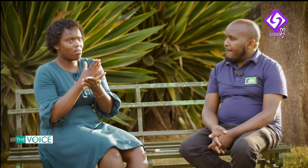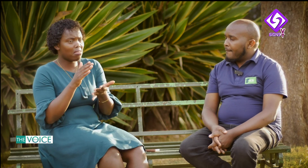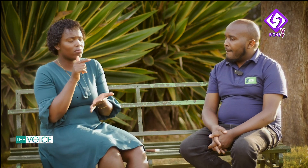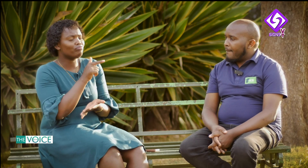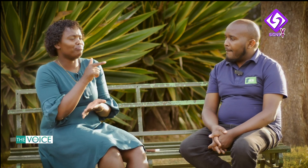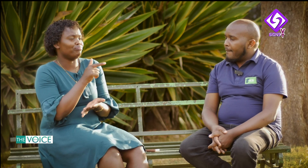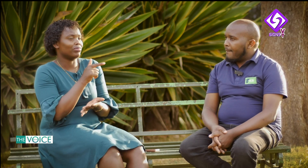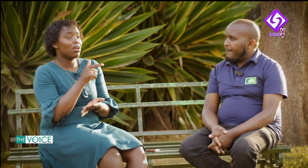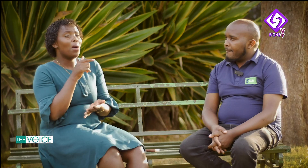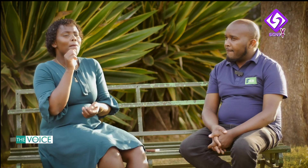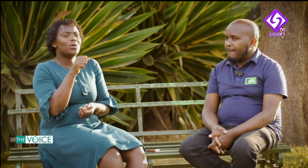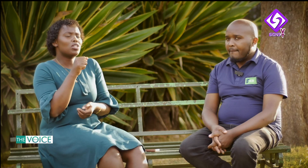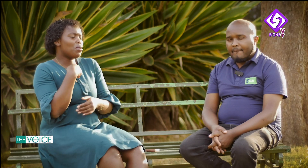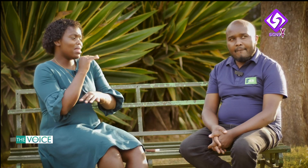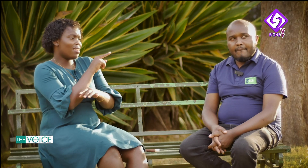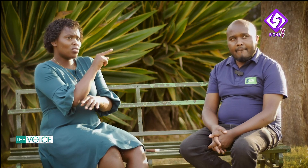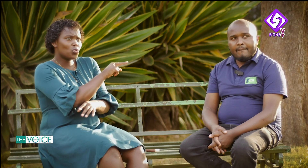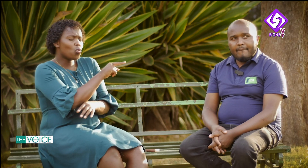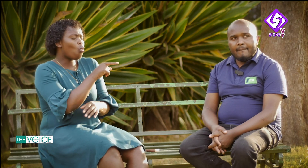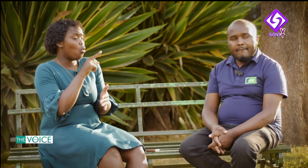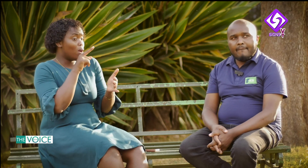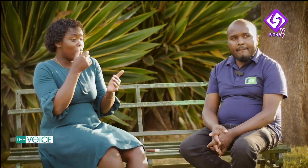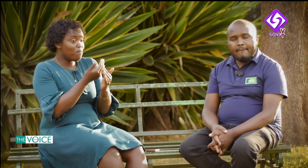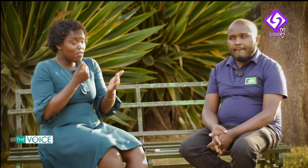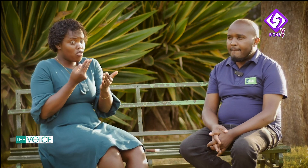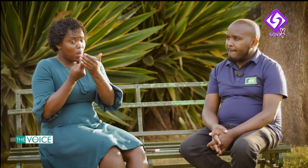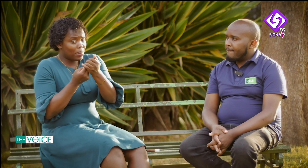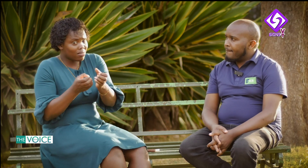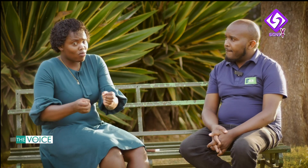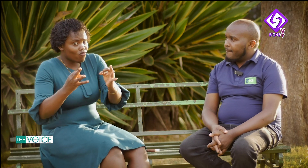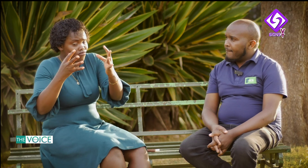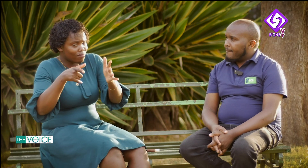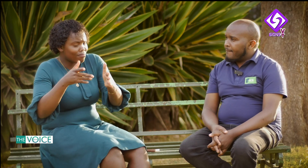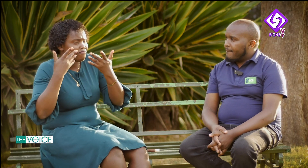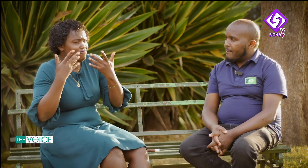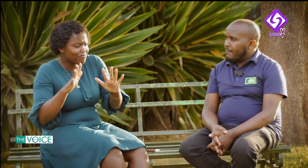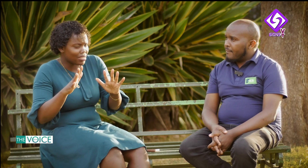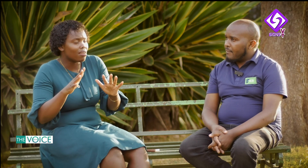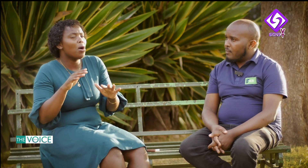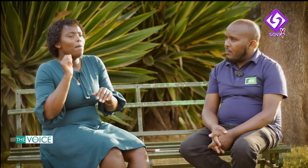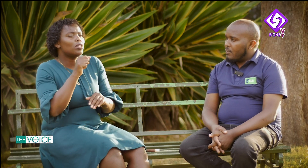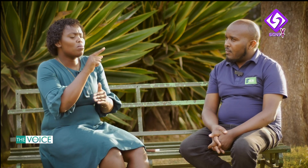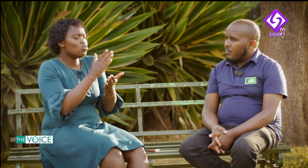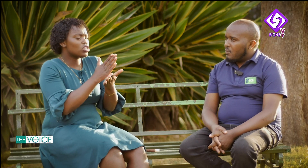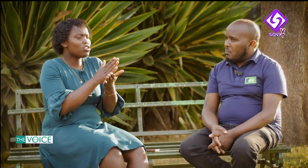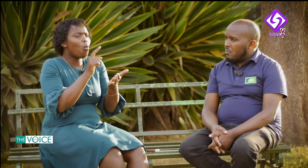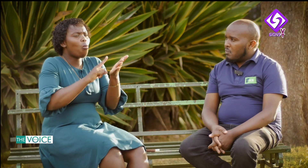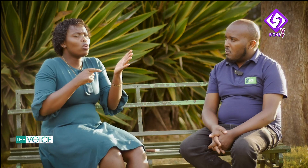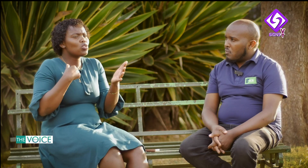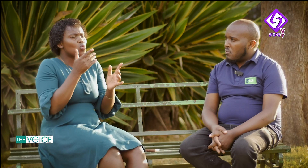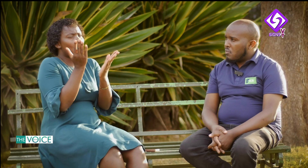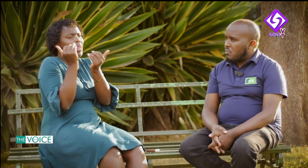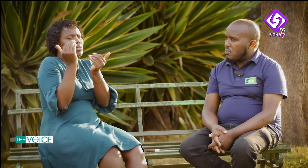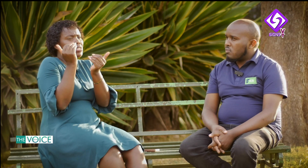partnership, can you tell us from before this partnership, kindly share